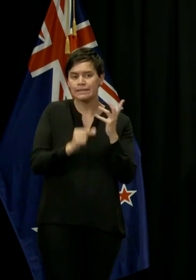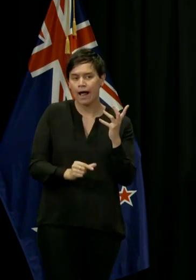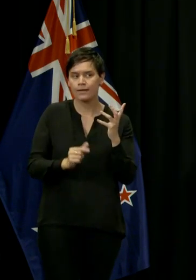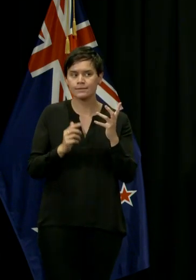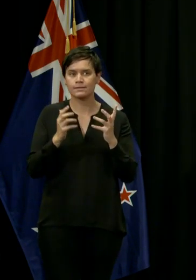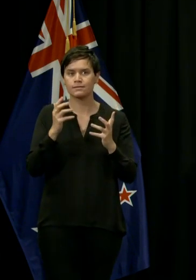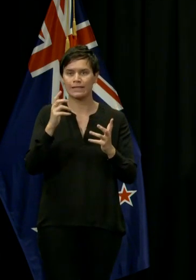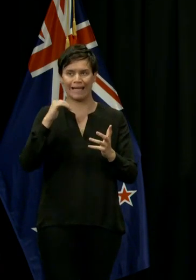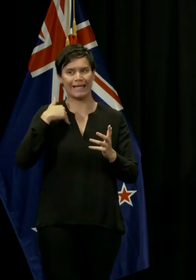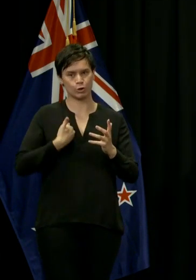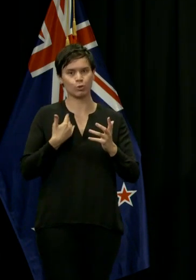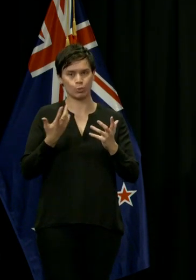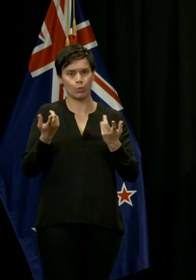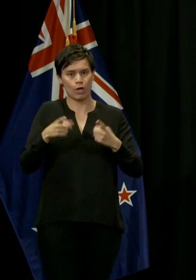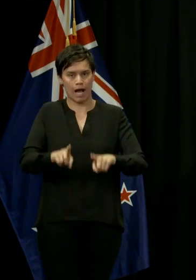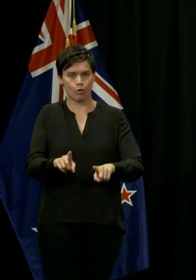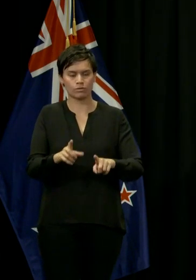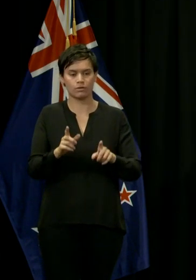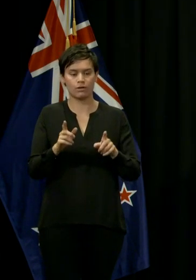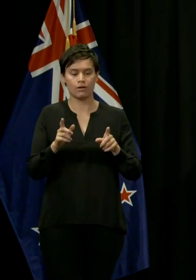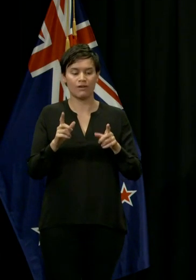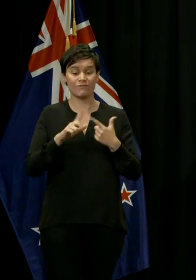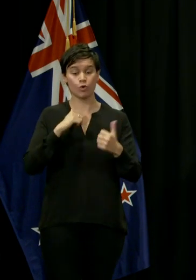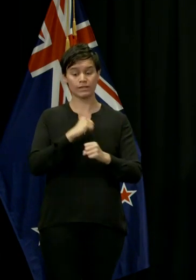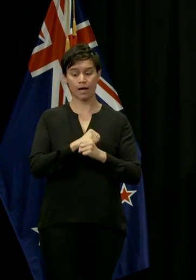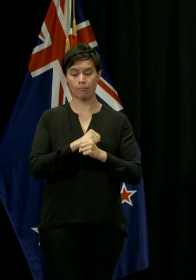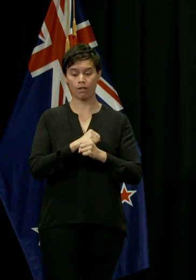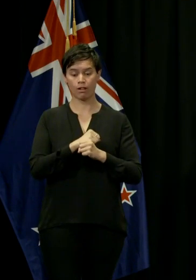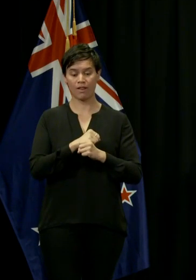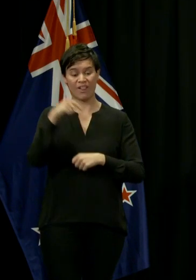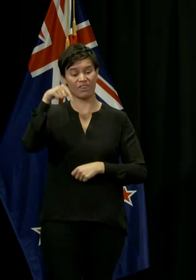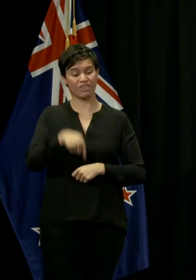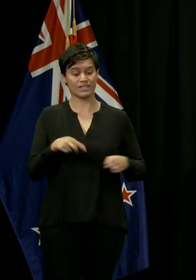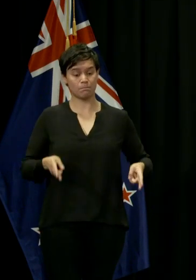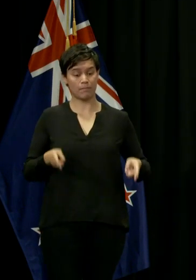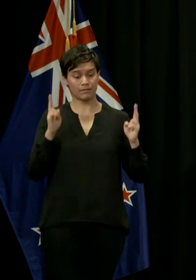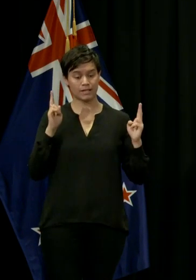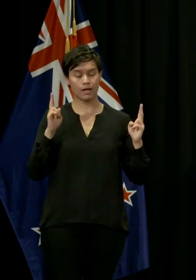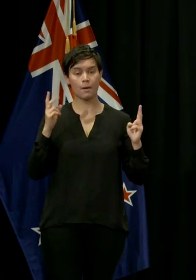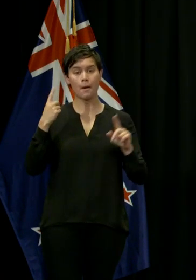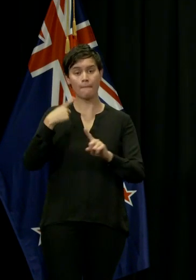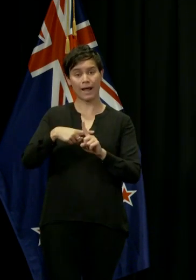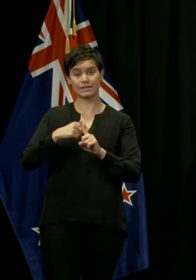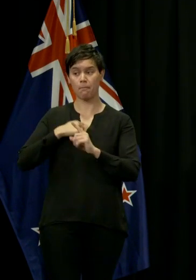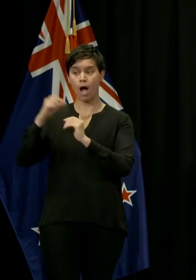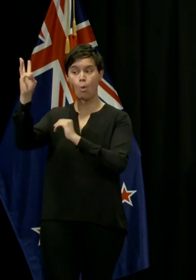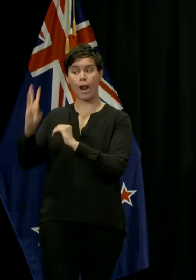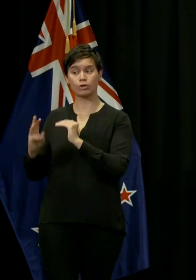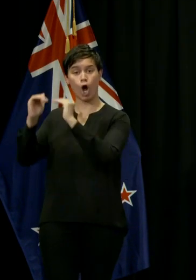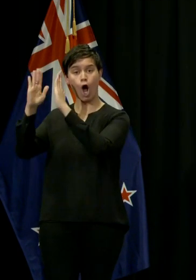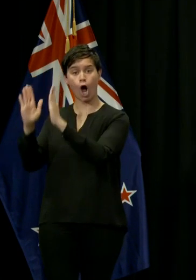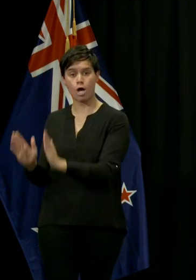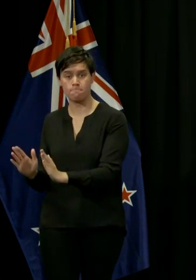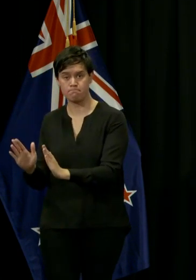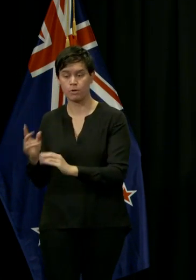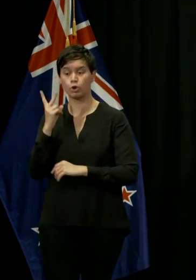only really be present here in this building and the building in which I live. When it comes to